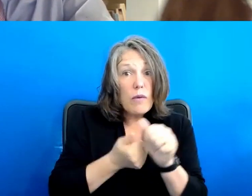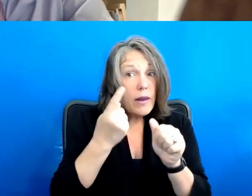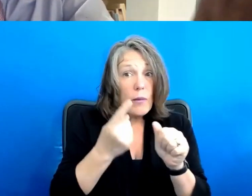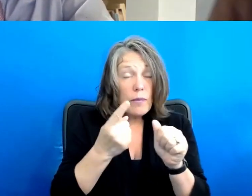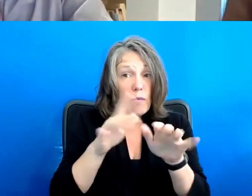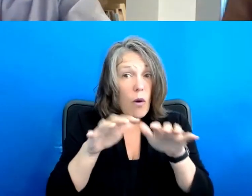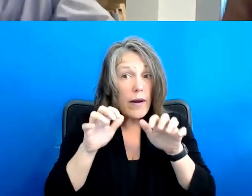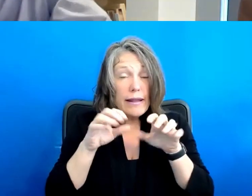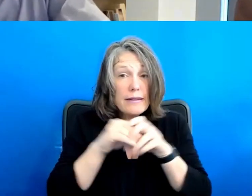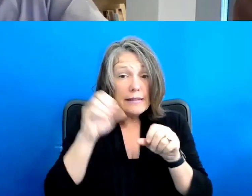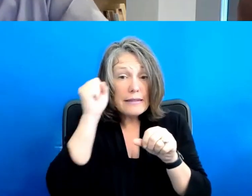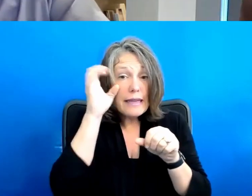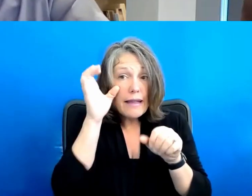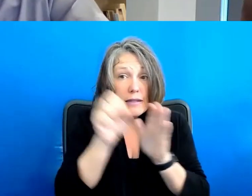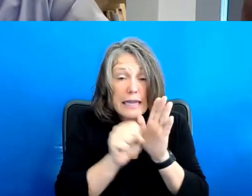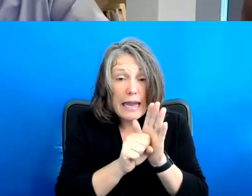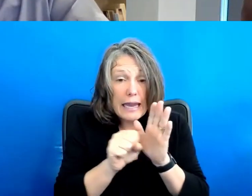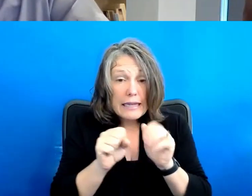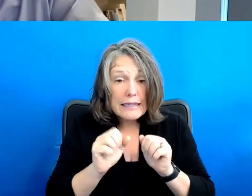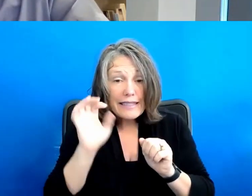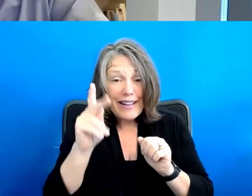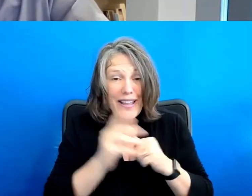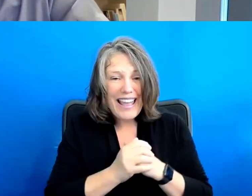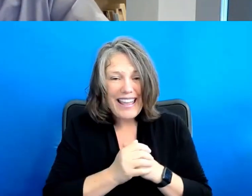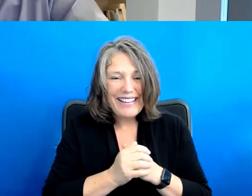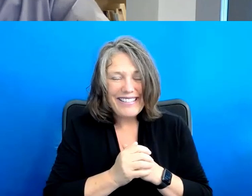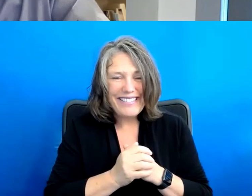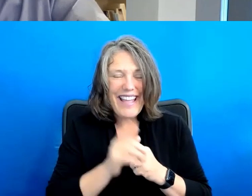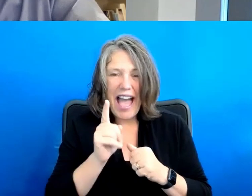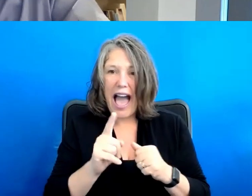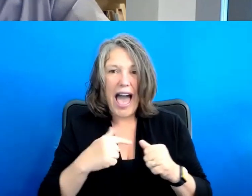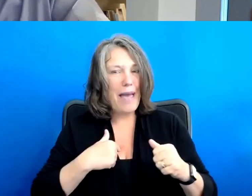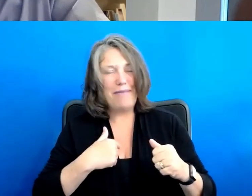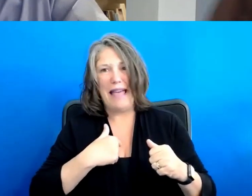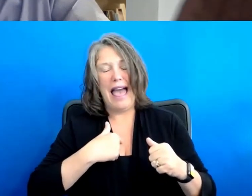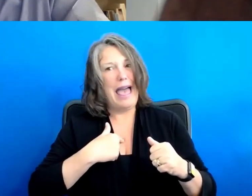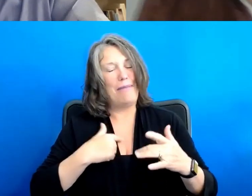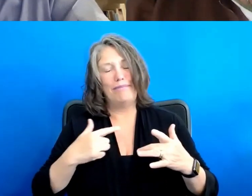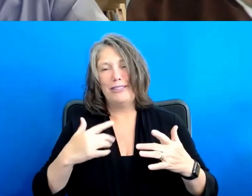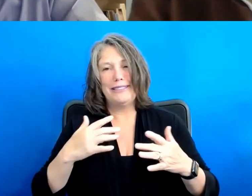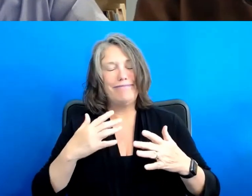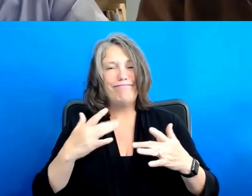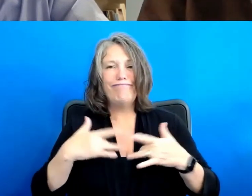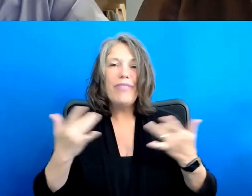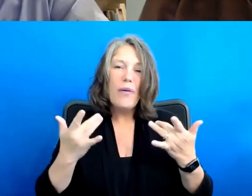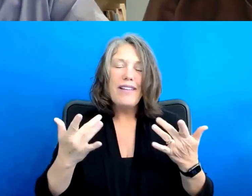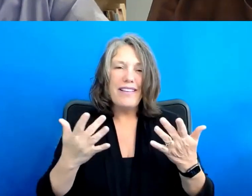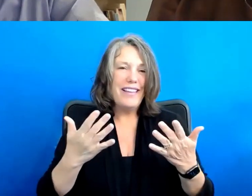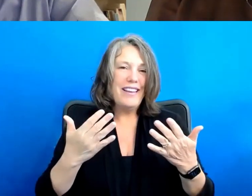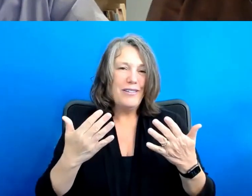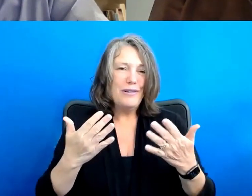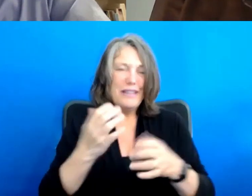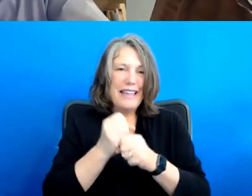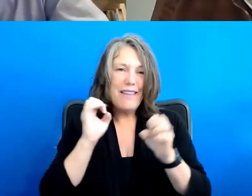a question at all? All right. Well, I'm just pleased to have the opportunity to get to know